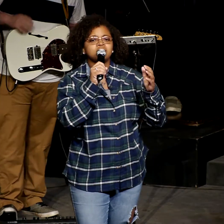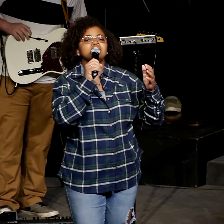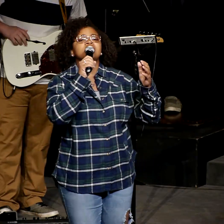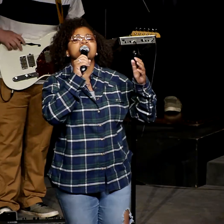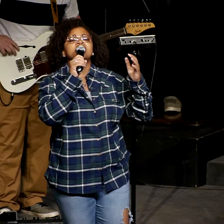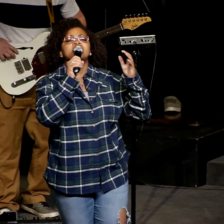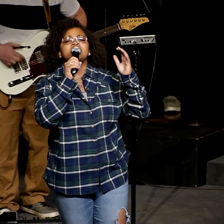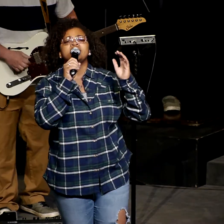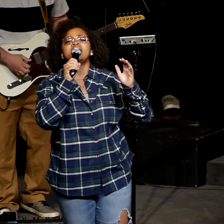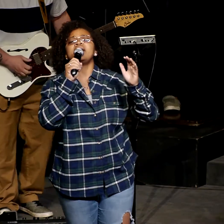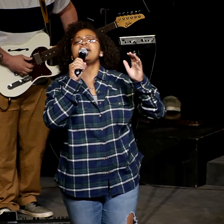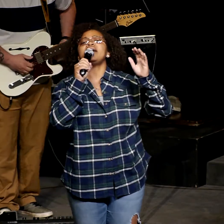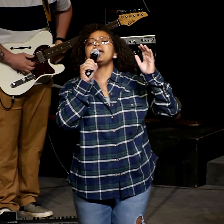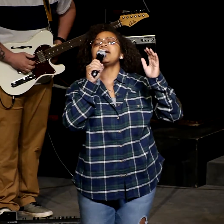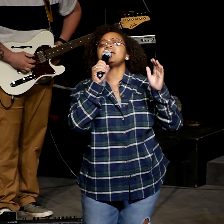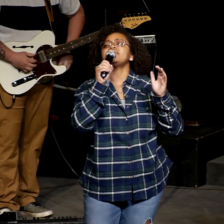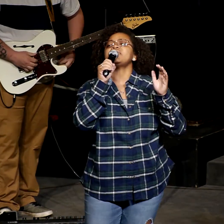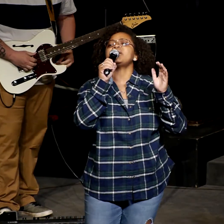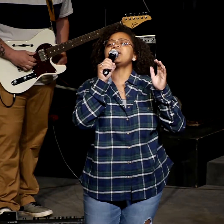come. Let